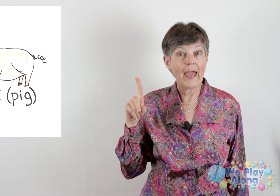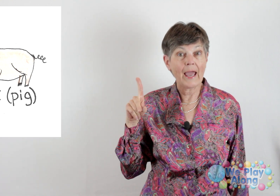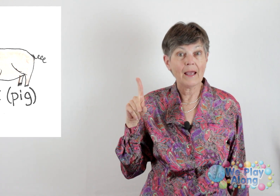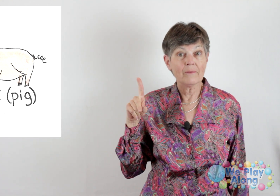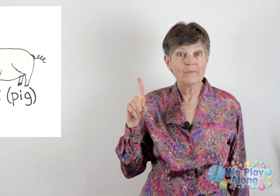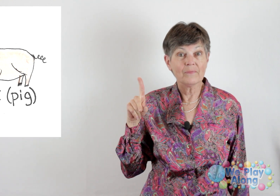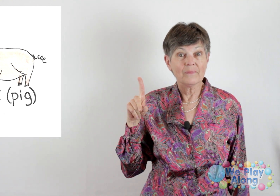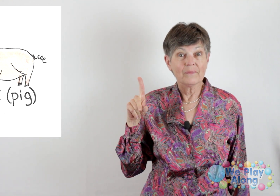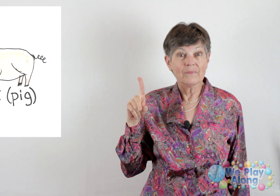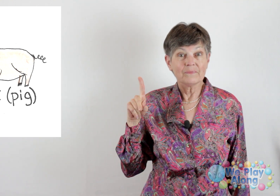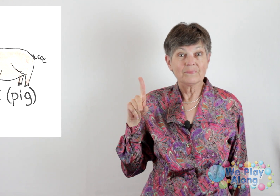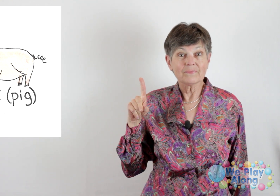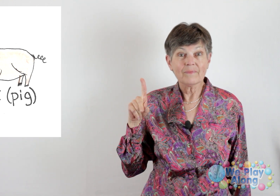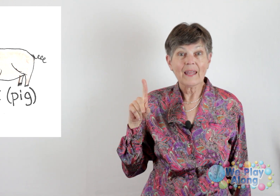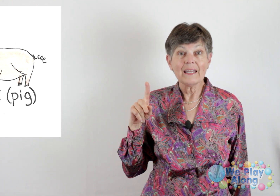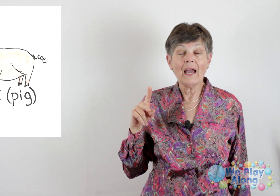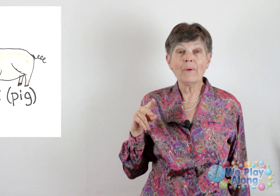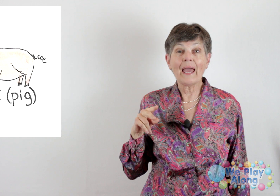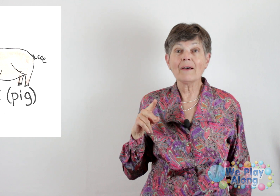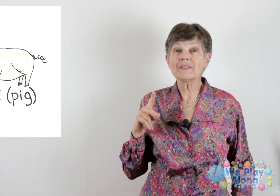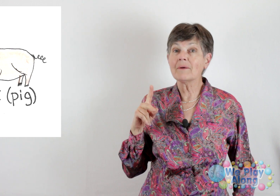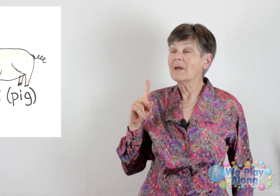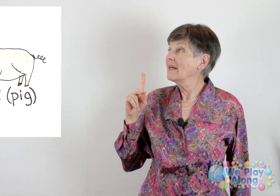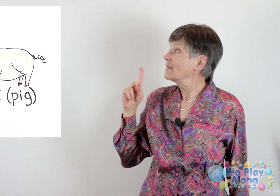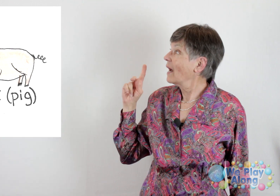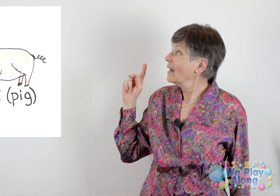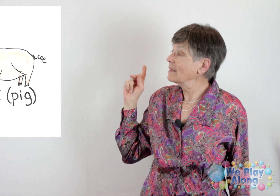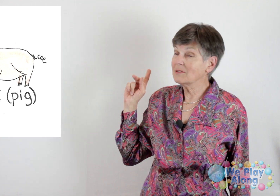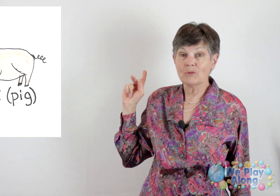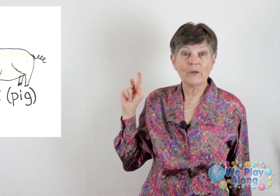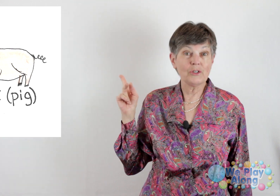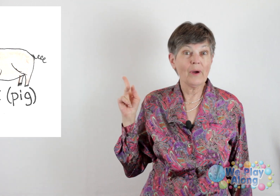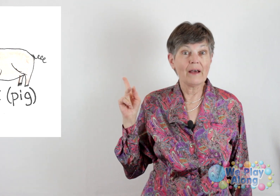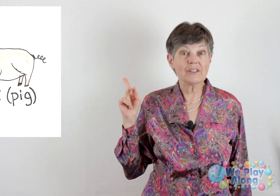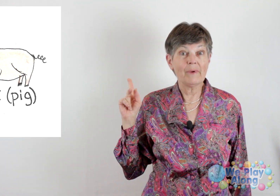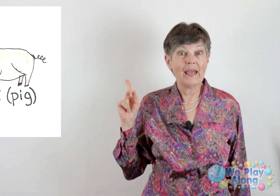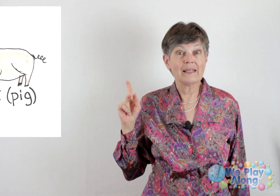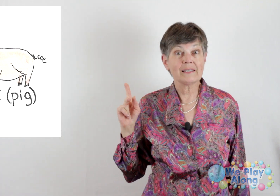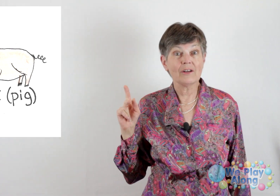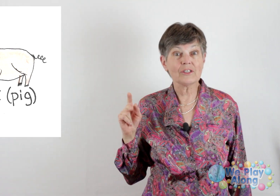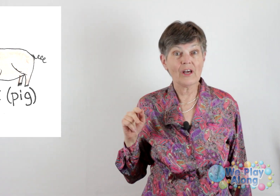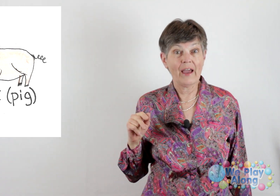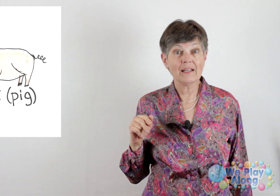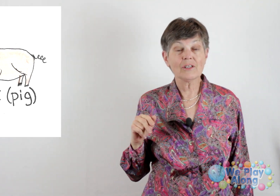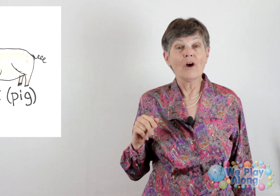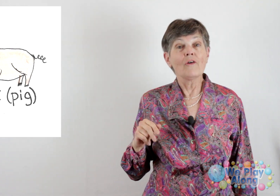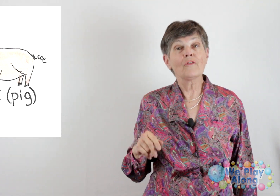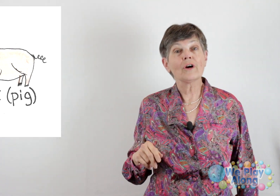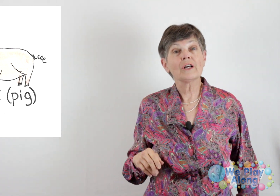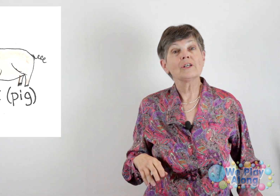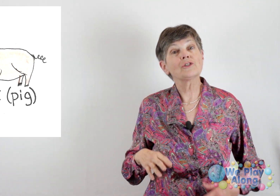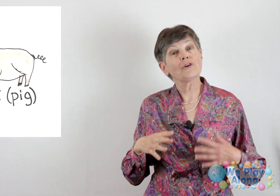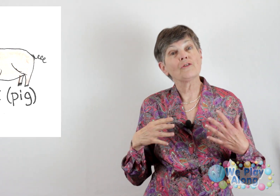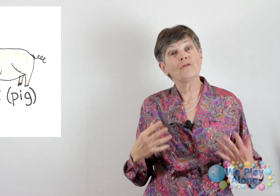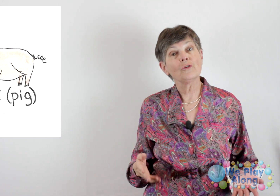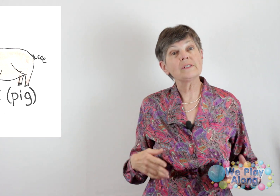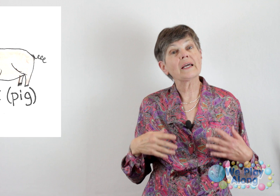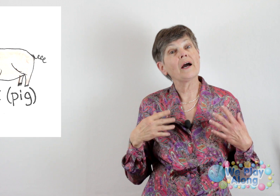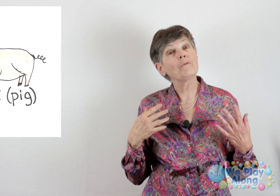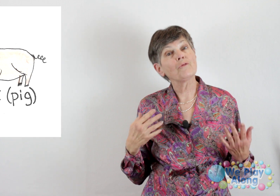P-O-R-K. Now we have we do have some ASL signs for certain foods that come